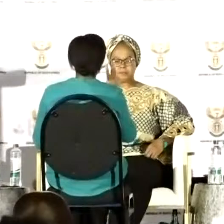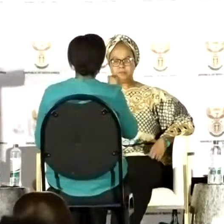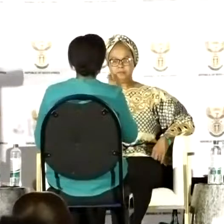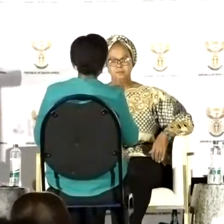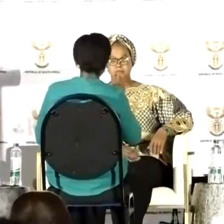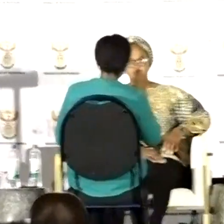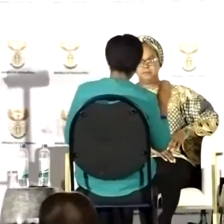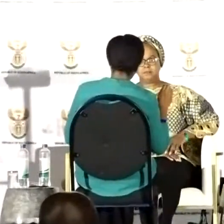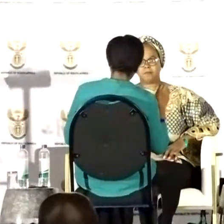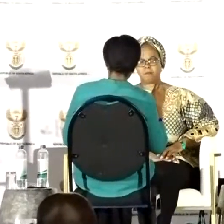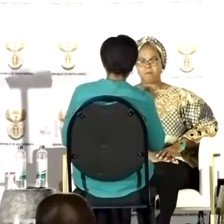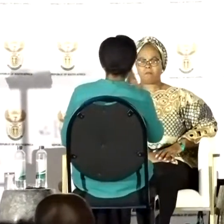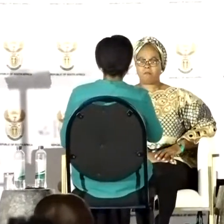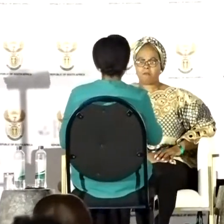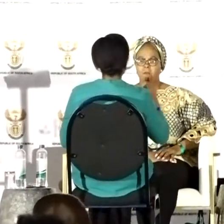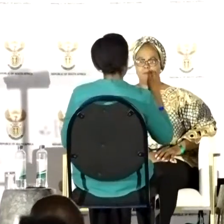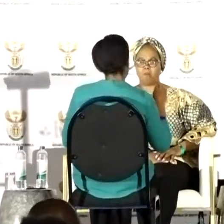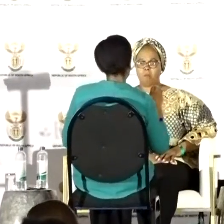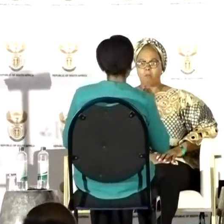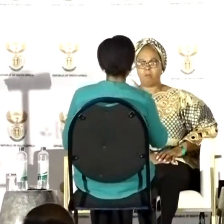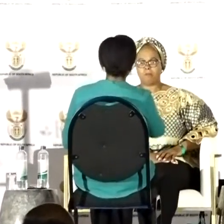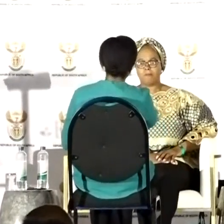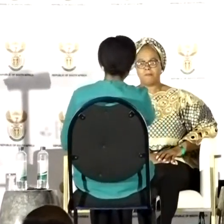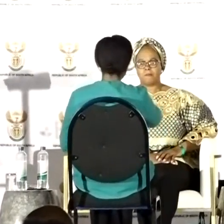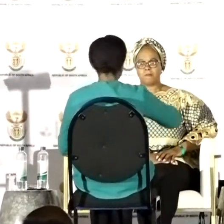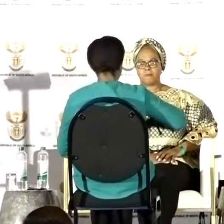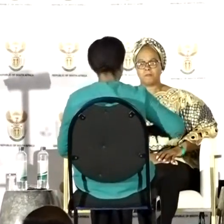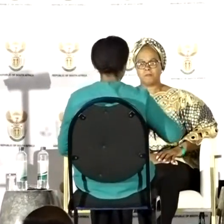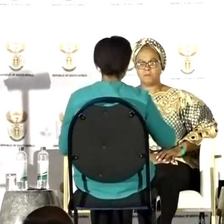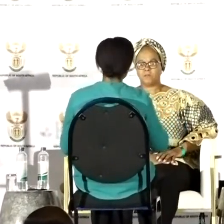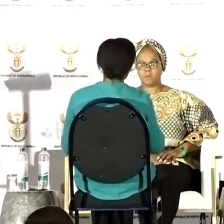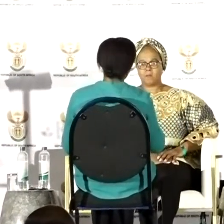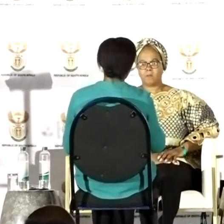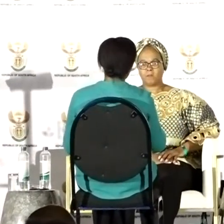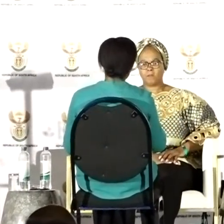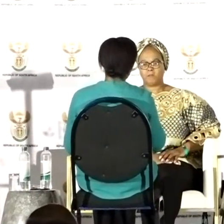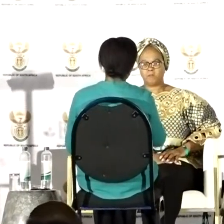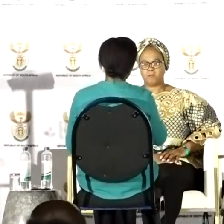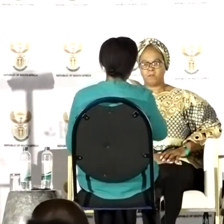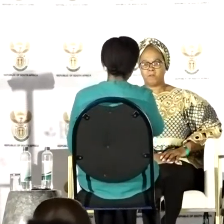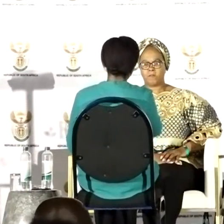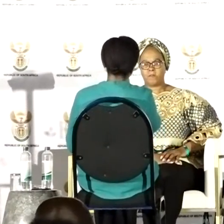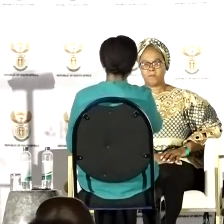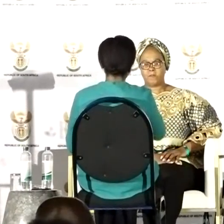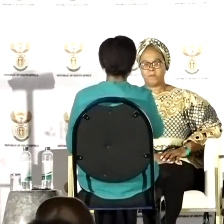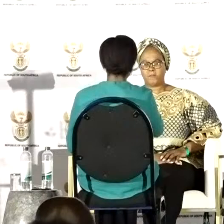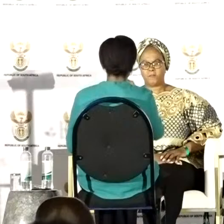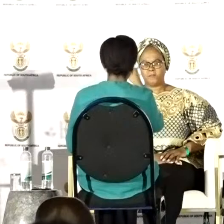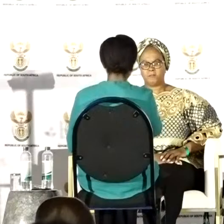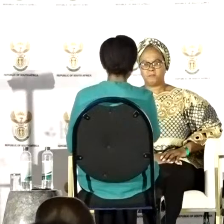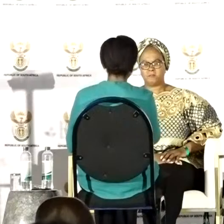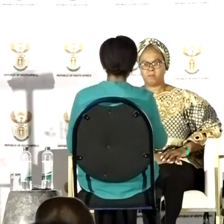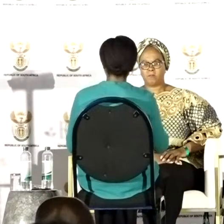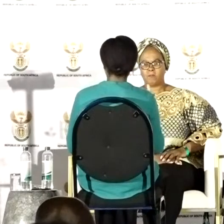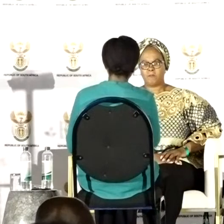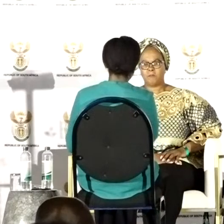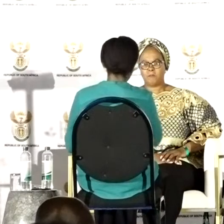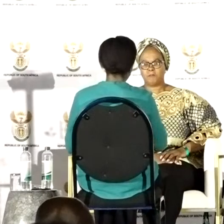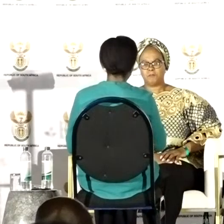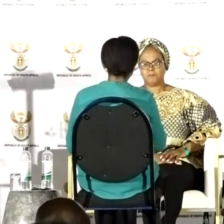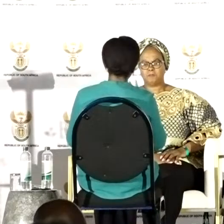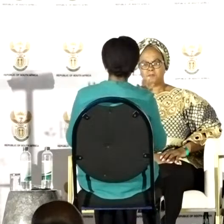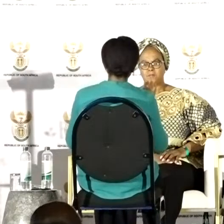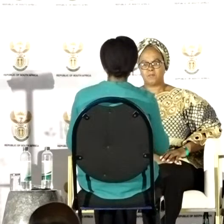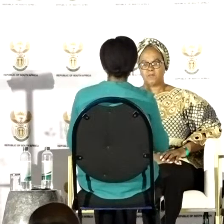MECs, MMCs present, and you, sir, the DGG, most importantly, fellow persons with